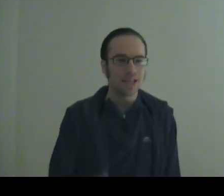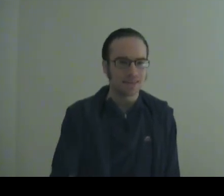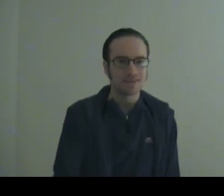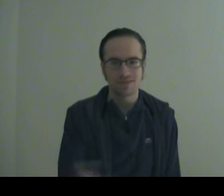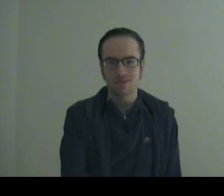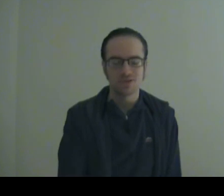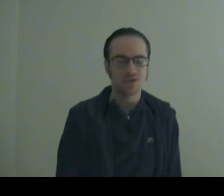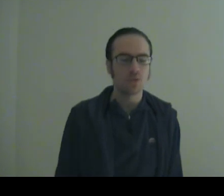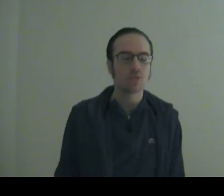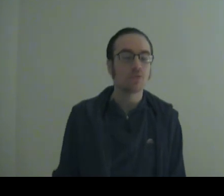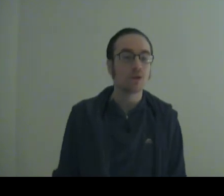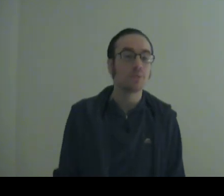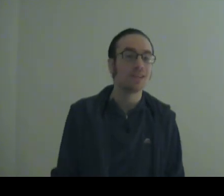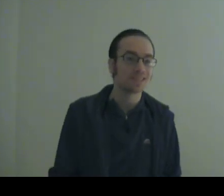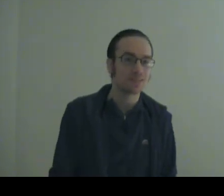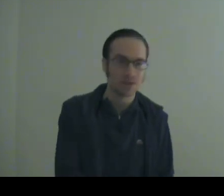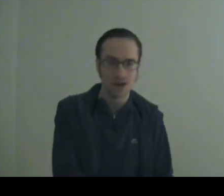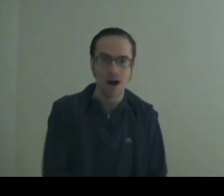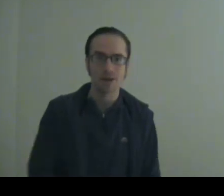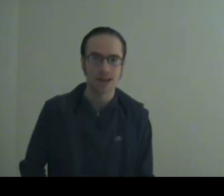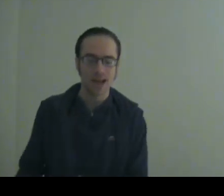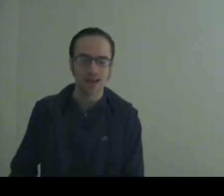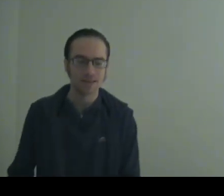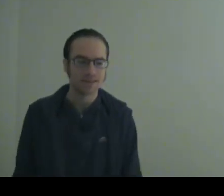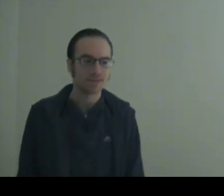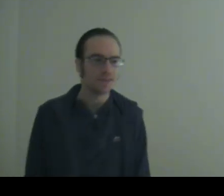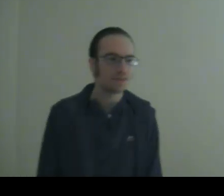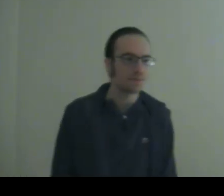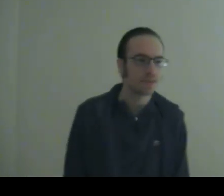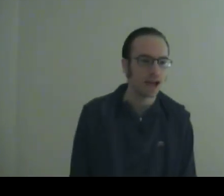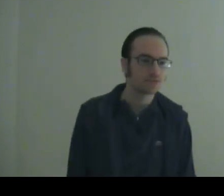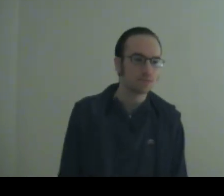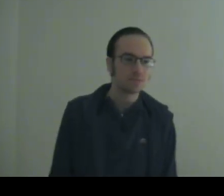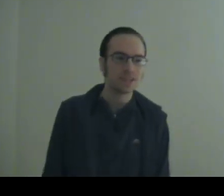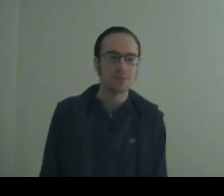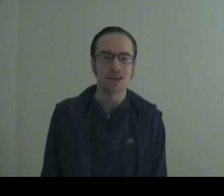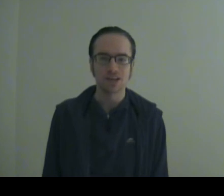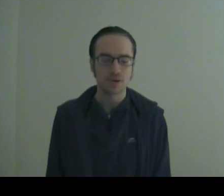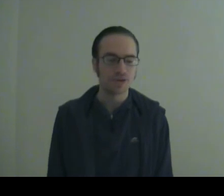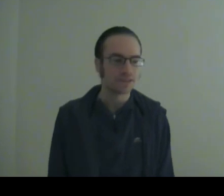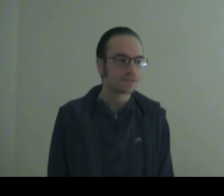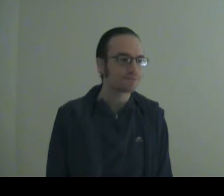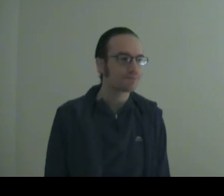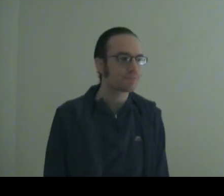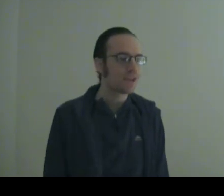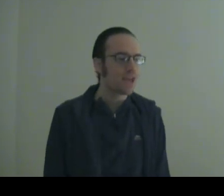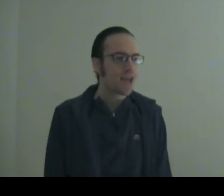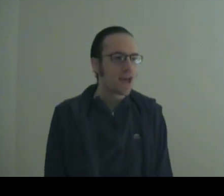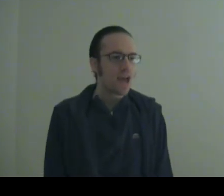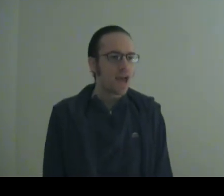meaning what Wikipedia says about the comic and the actual gaming experience.